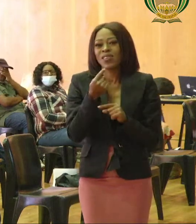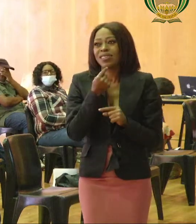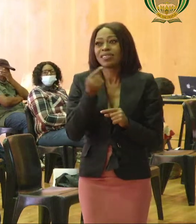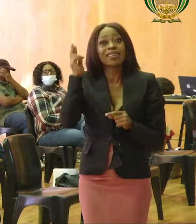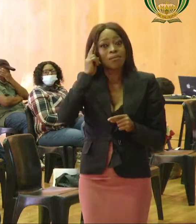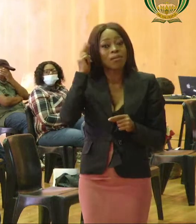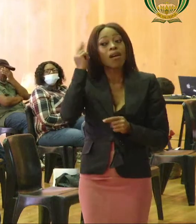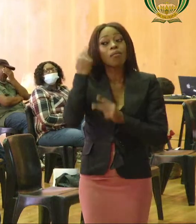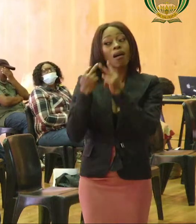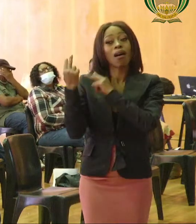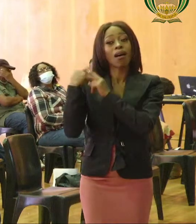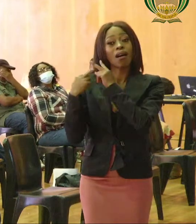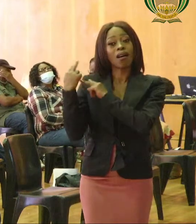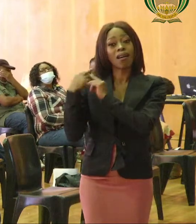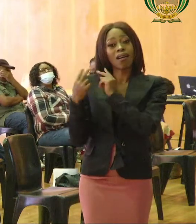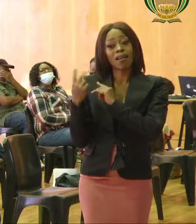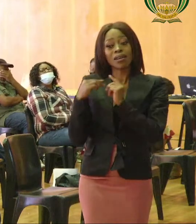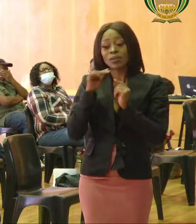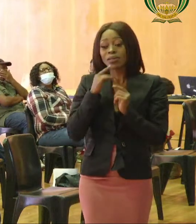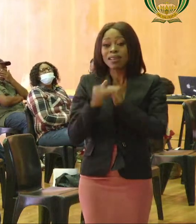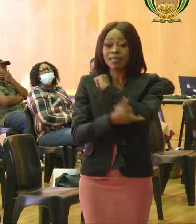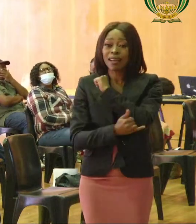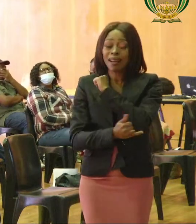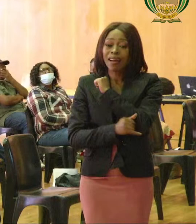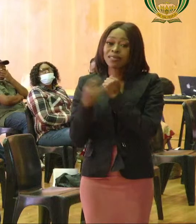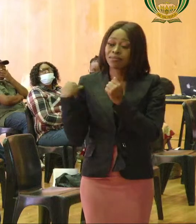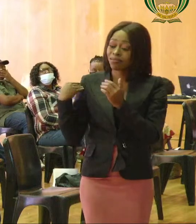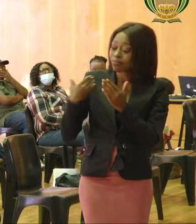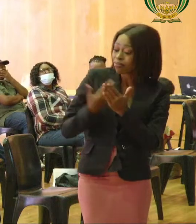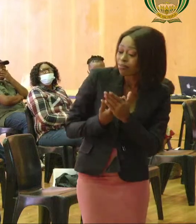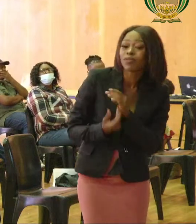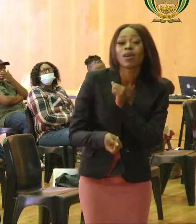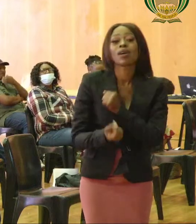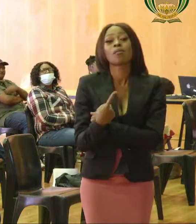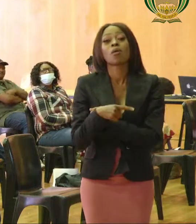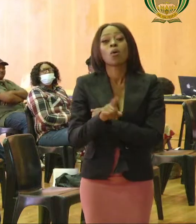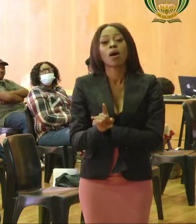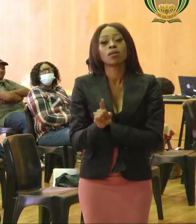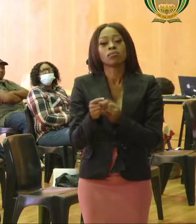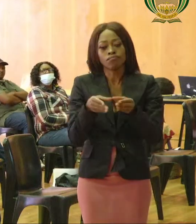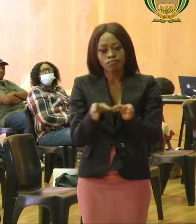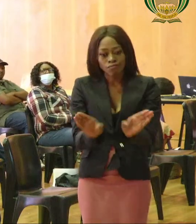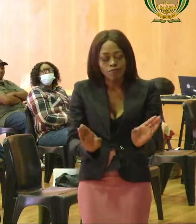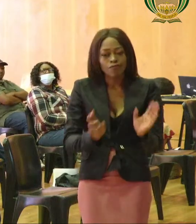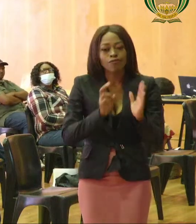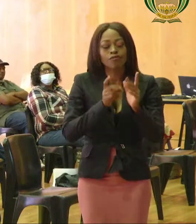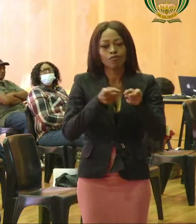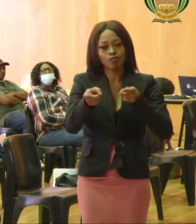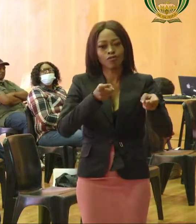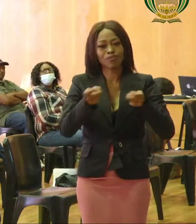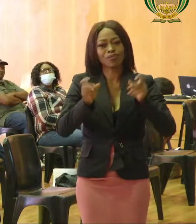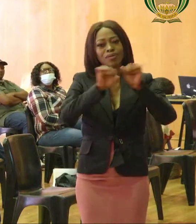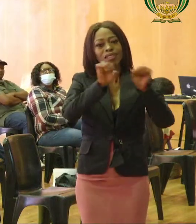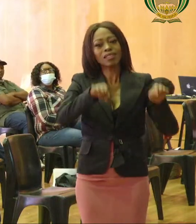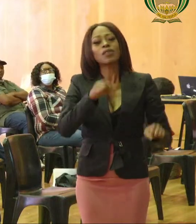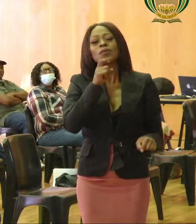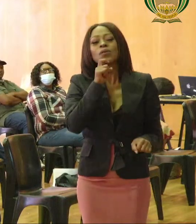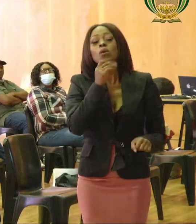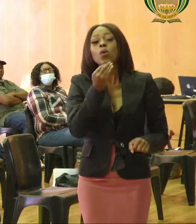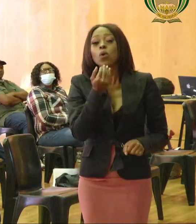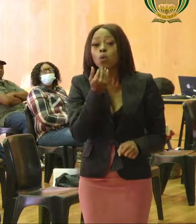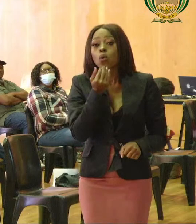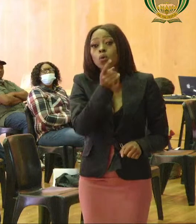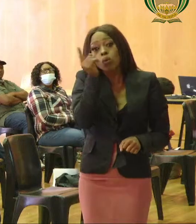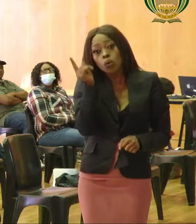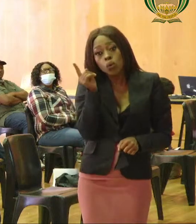historical background. Where is this country coming from? The divide and rule system was used by those so-called who were